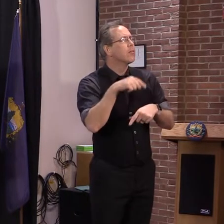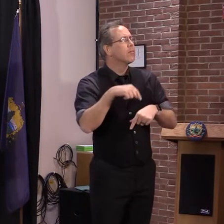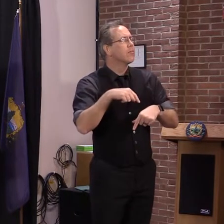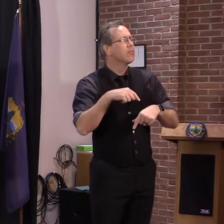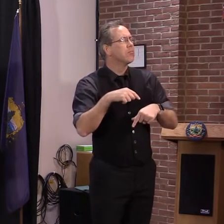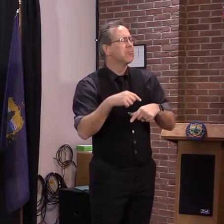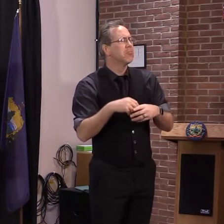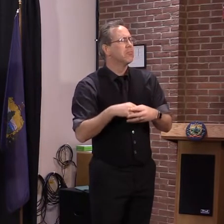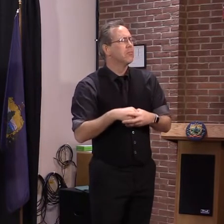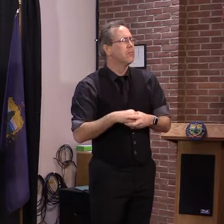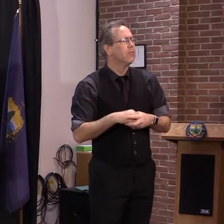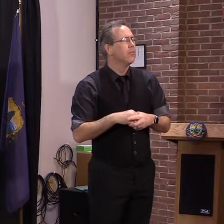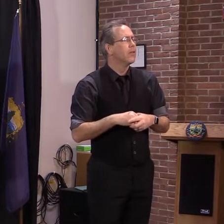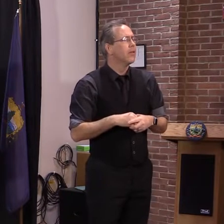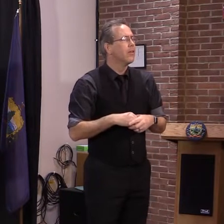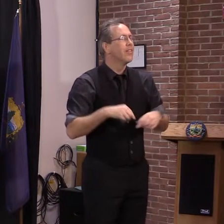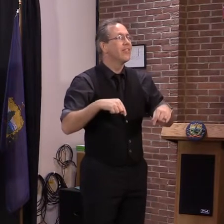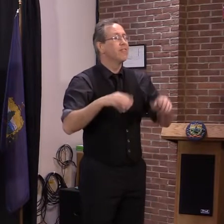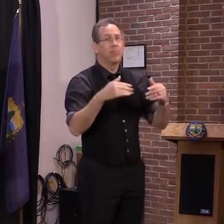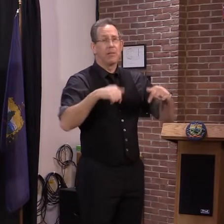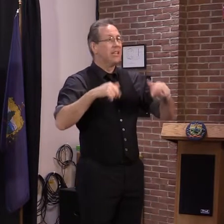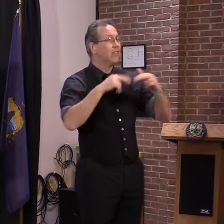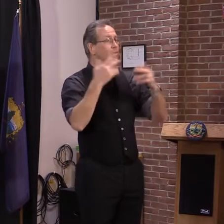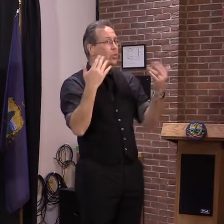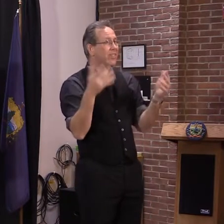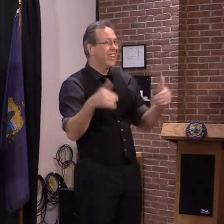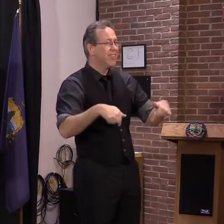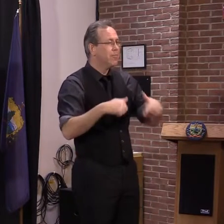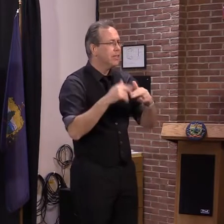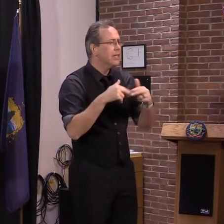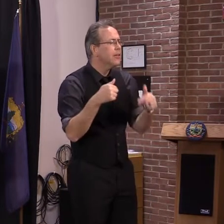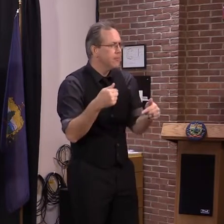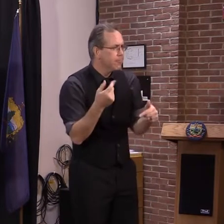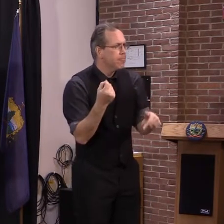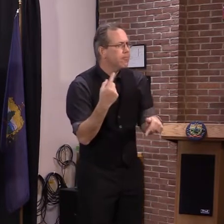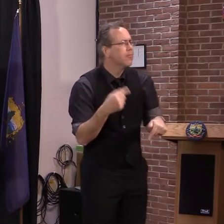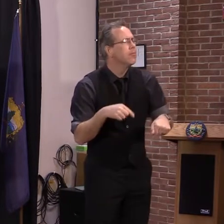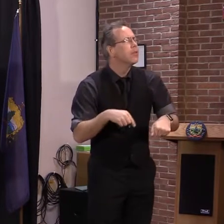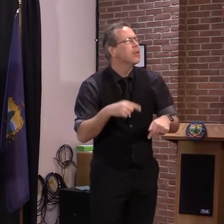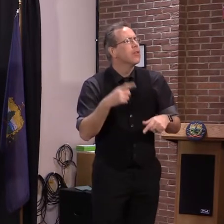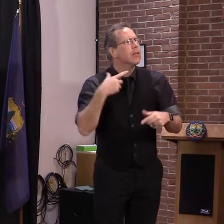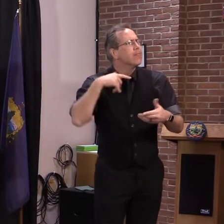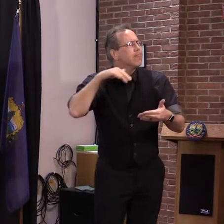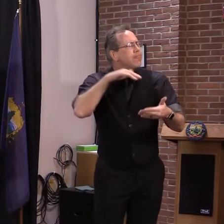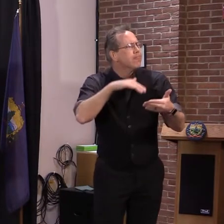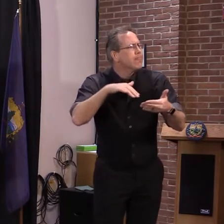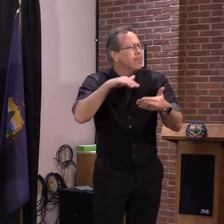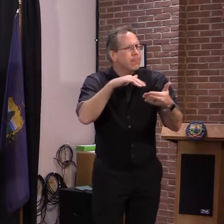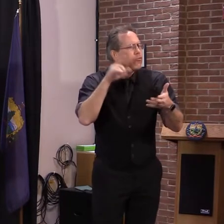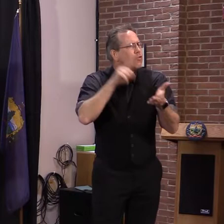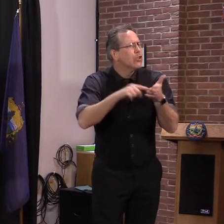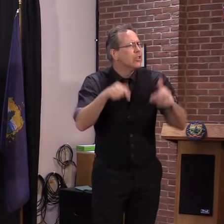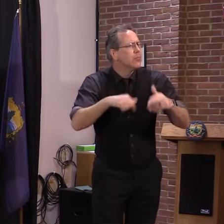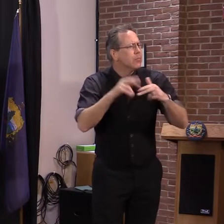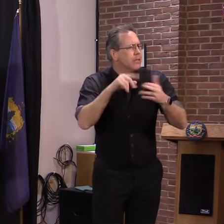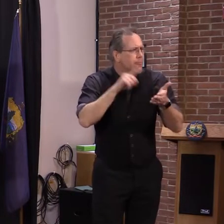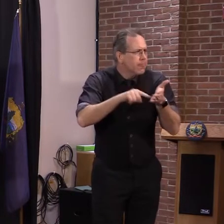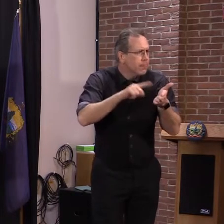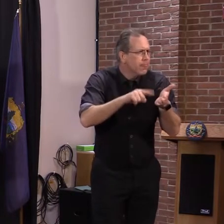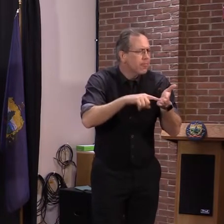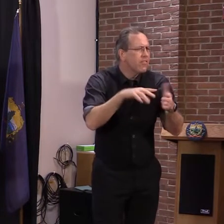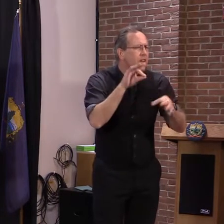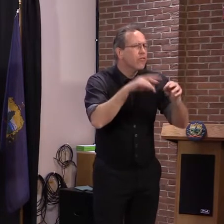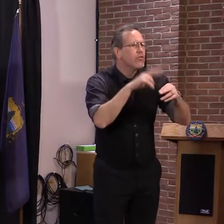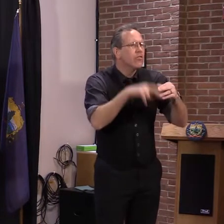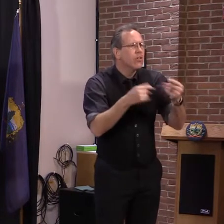We are committed to providing throughout the study a thorough evaluation of the results, and